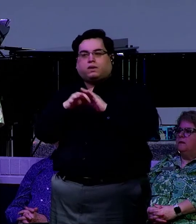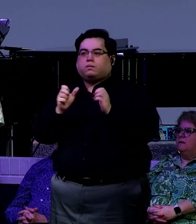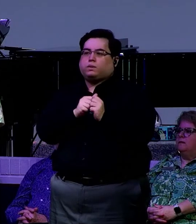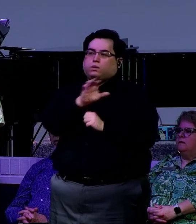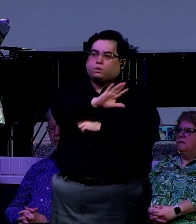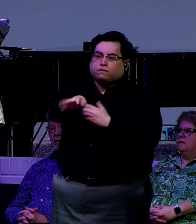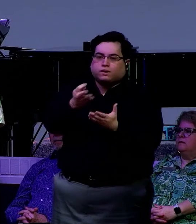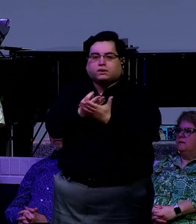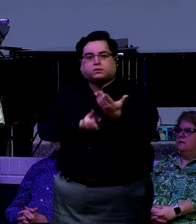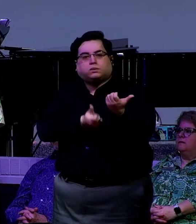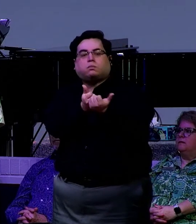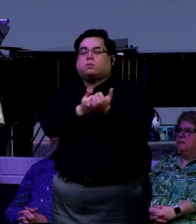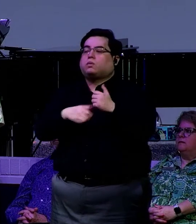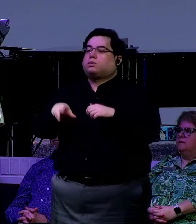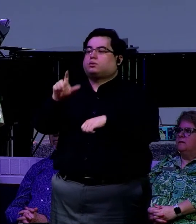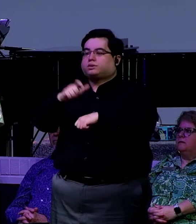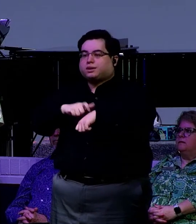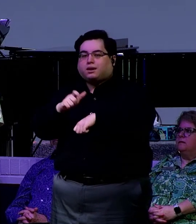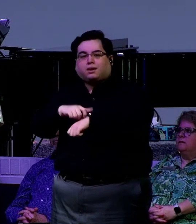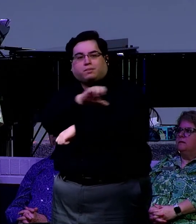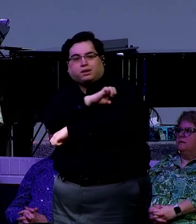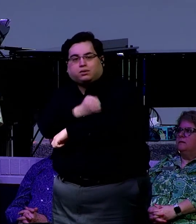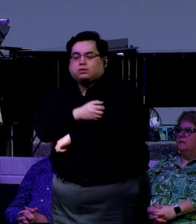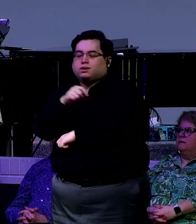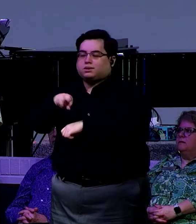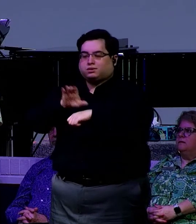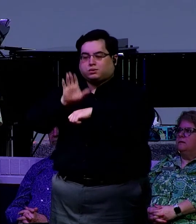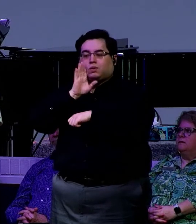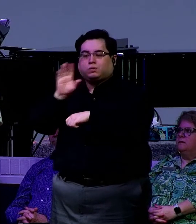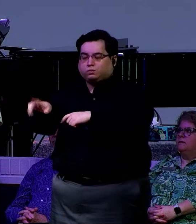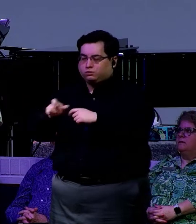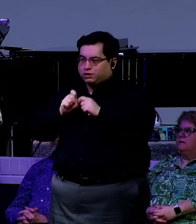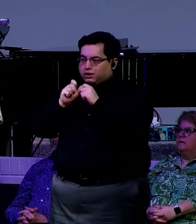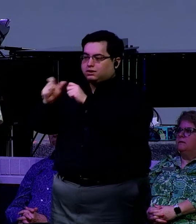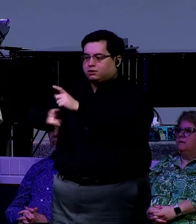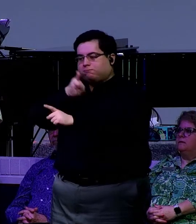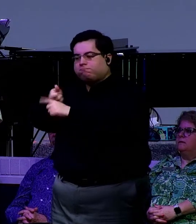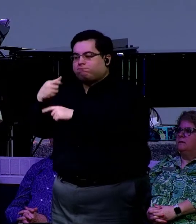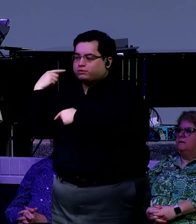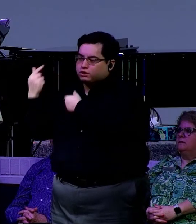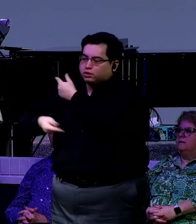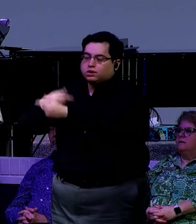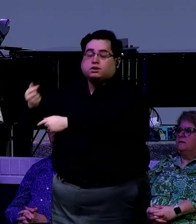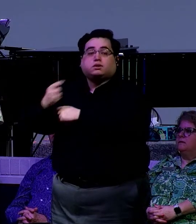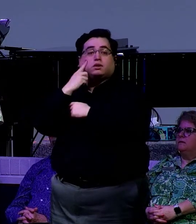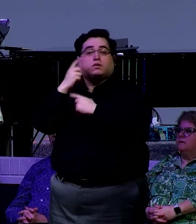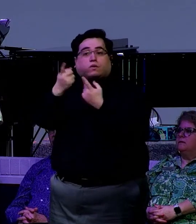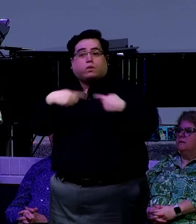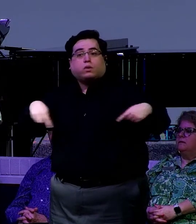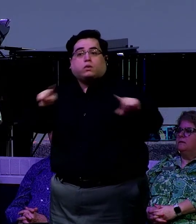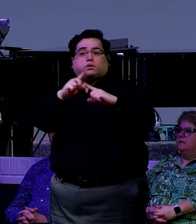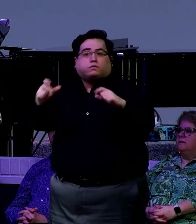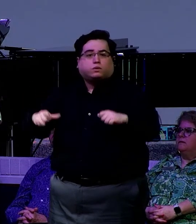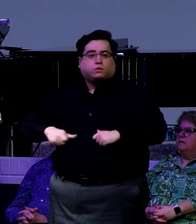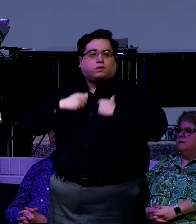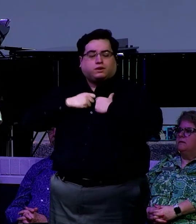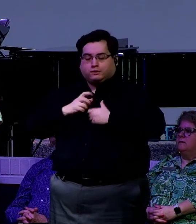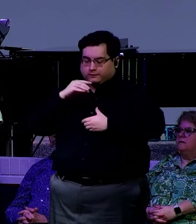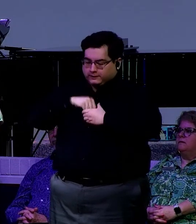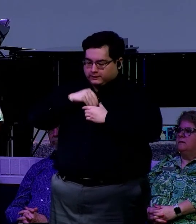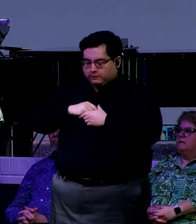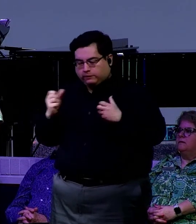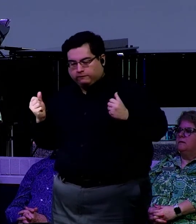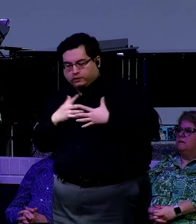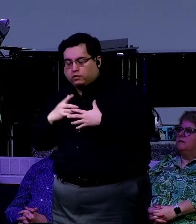energy, this church will continue to make a difference for generations to come. For those of you who are living in fear, and for those